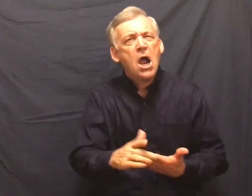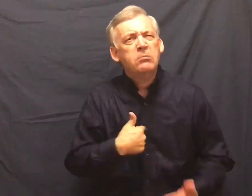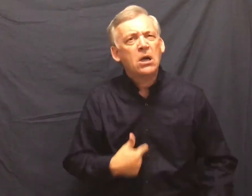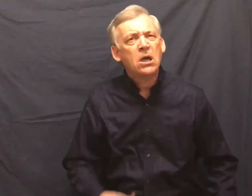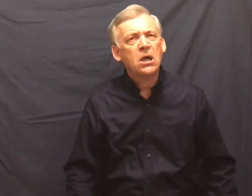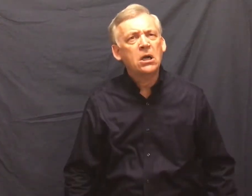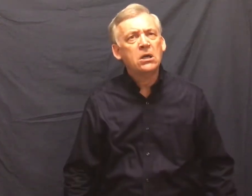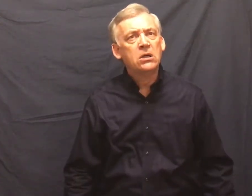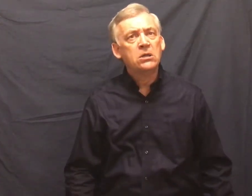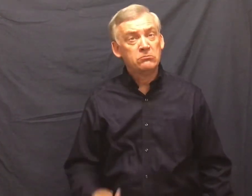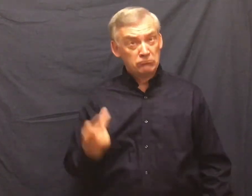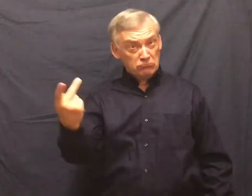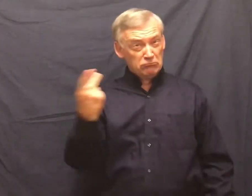Me and him travels together.